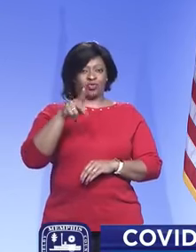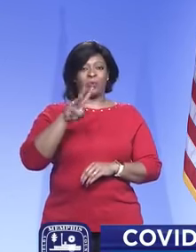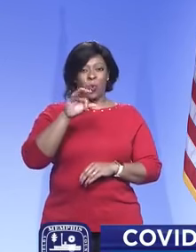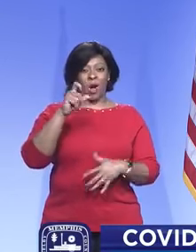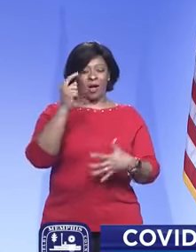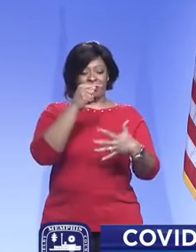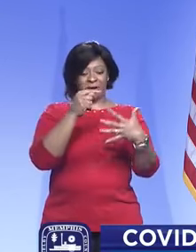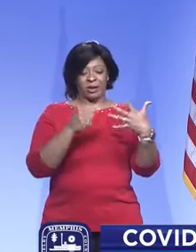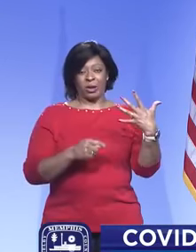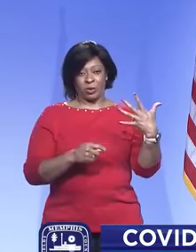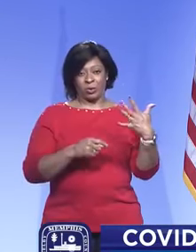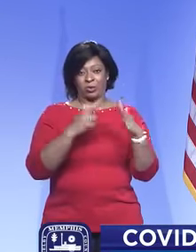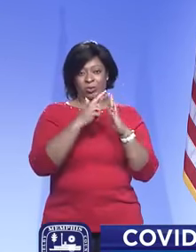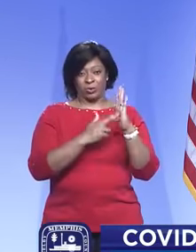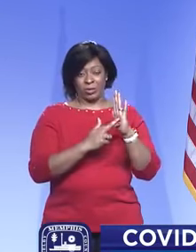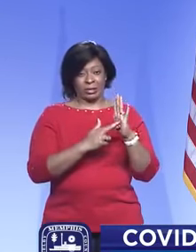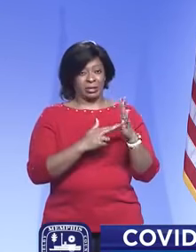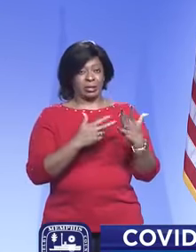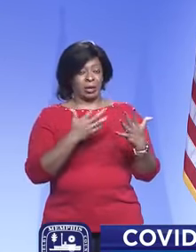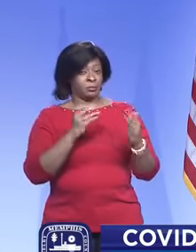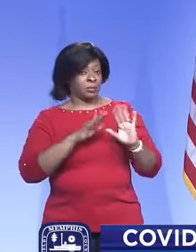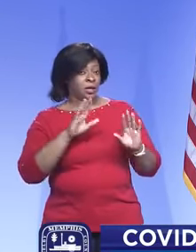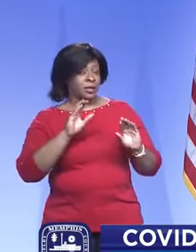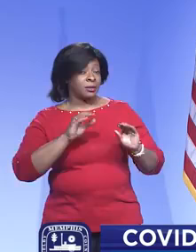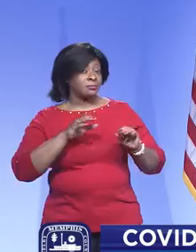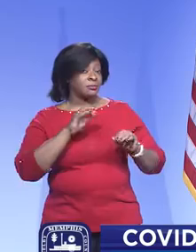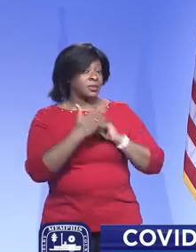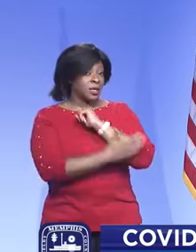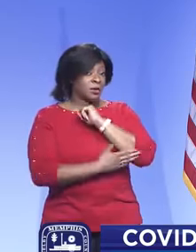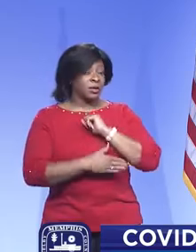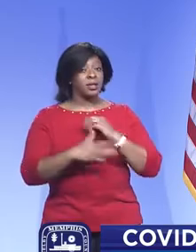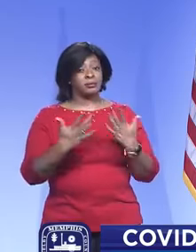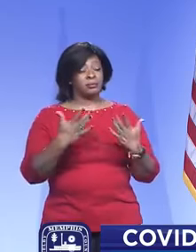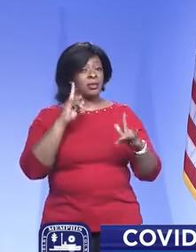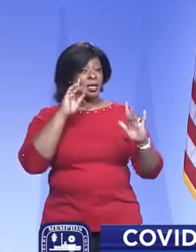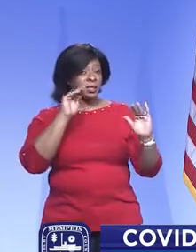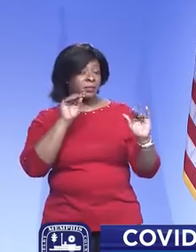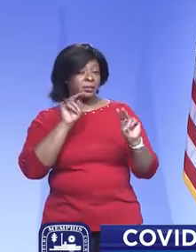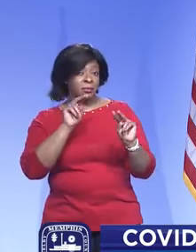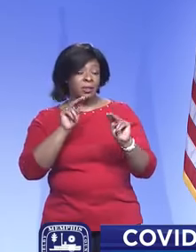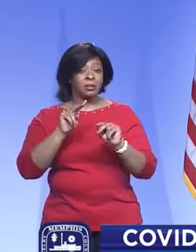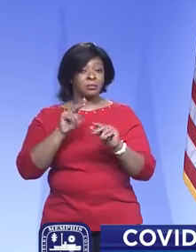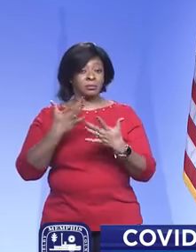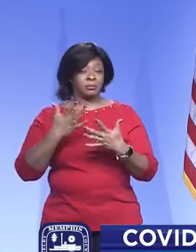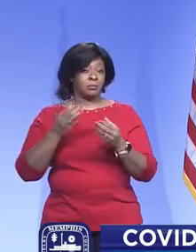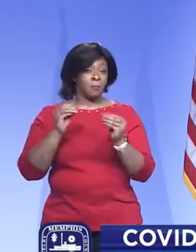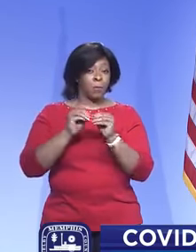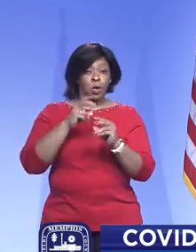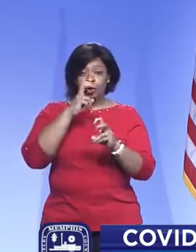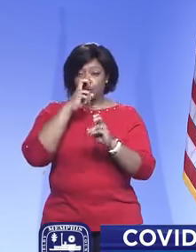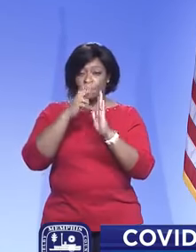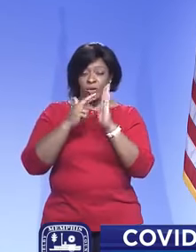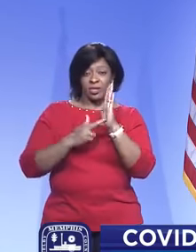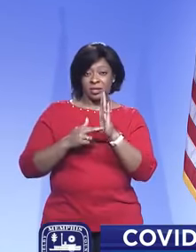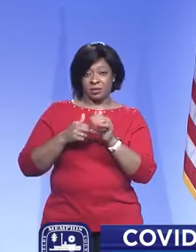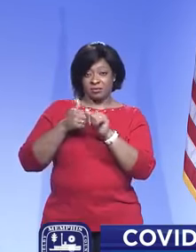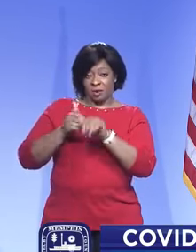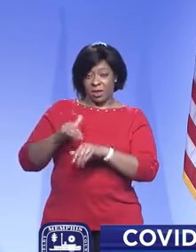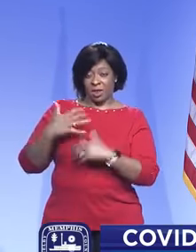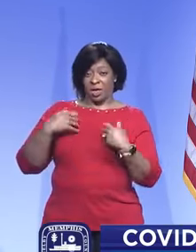wires, so I wanted to see if the county can be expecting tighter regulations this week in the form of a new health directive.